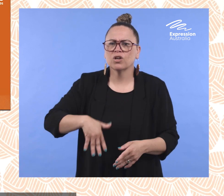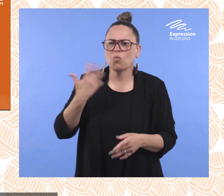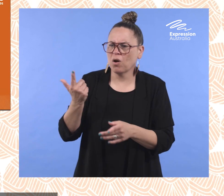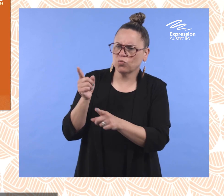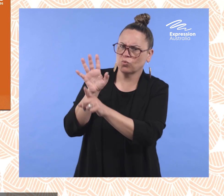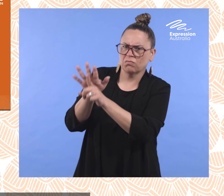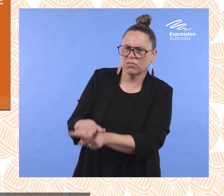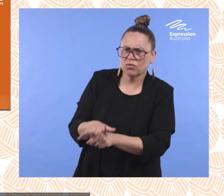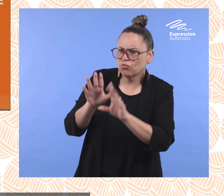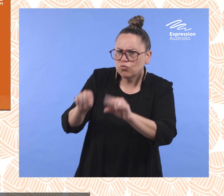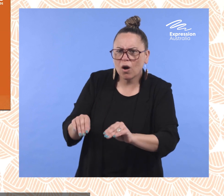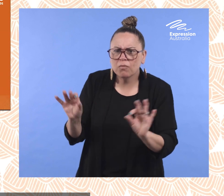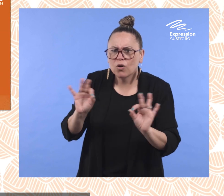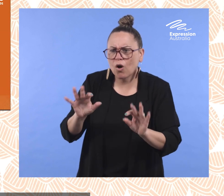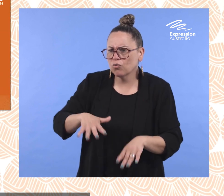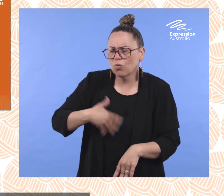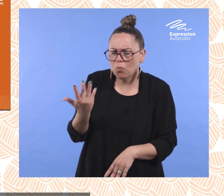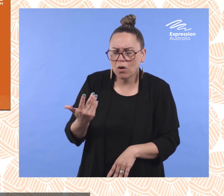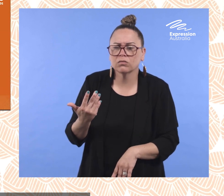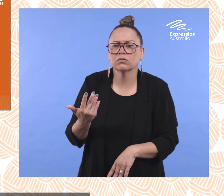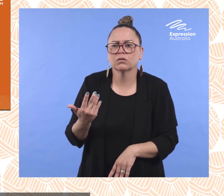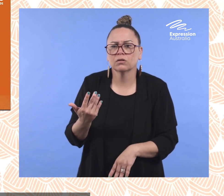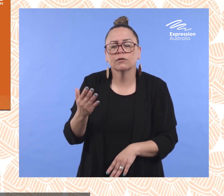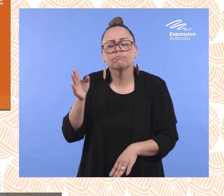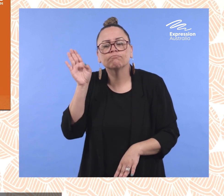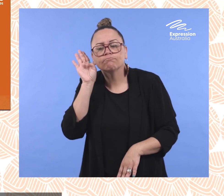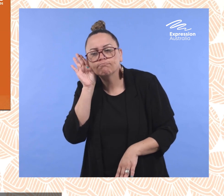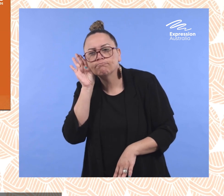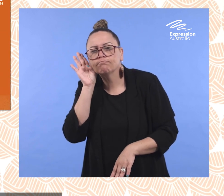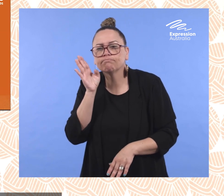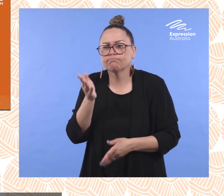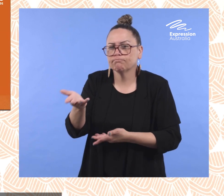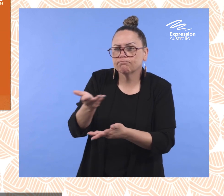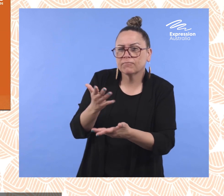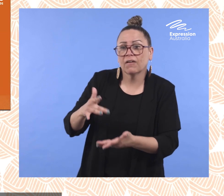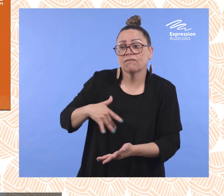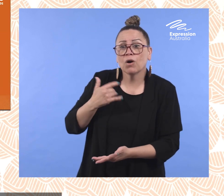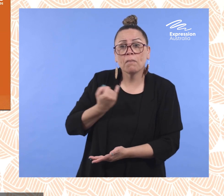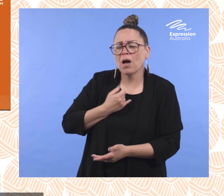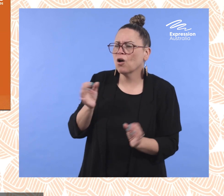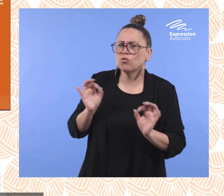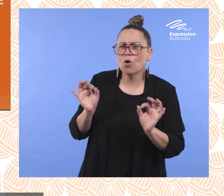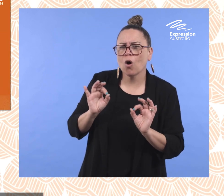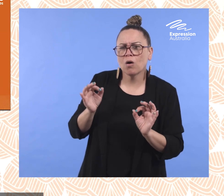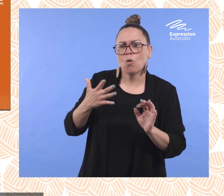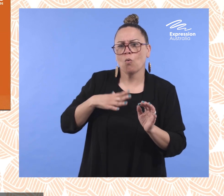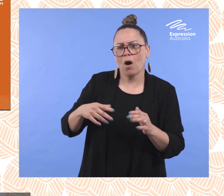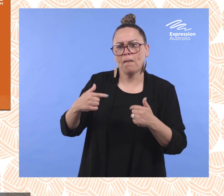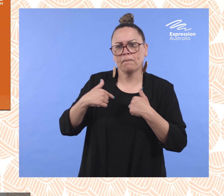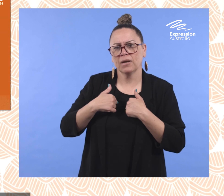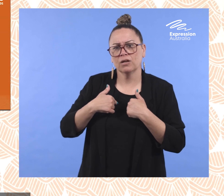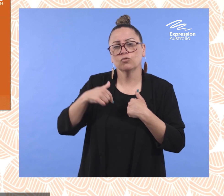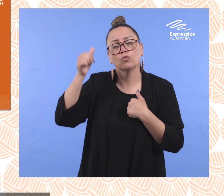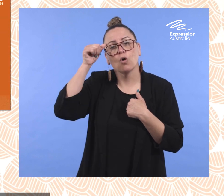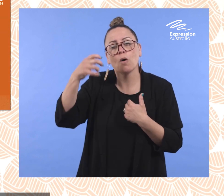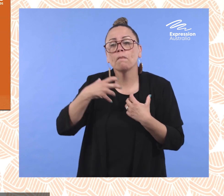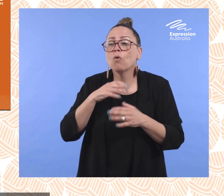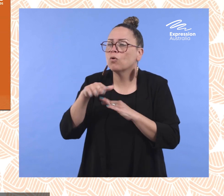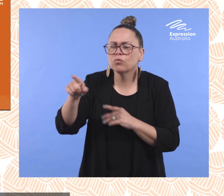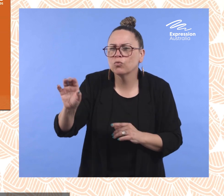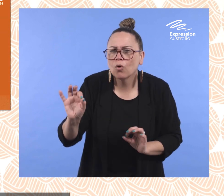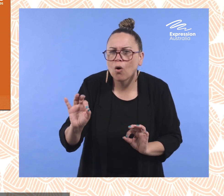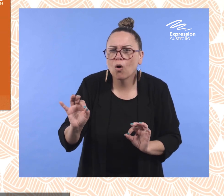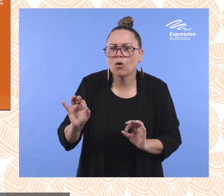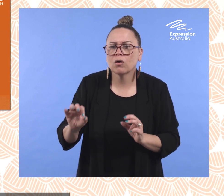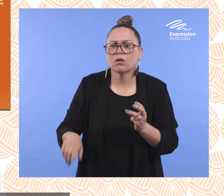do anything that was going to shut the conversation down or lead to them feeling shame or blame, or for me acting like I knew more than they